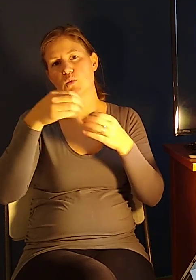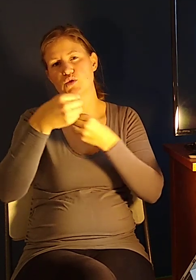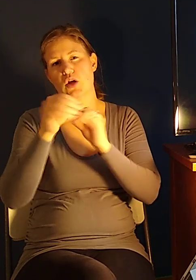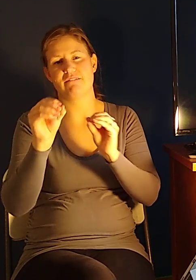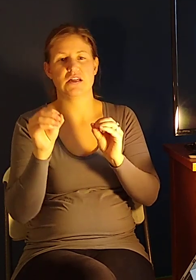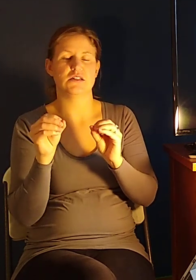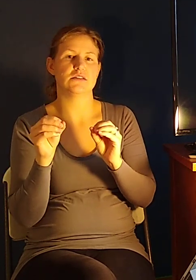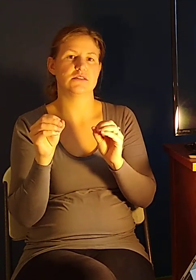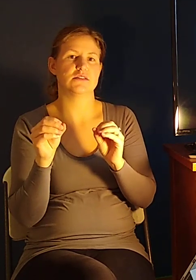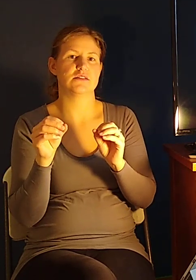in downtown.